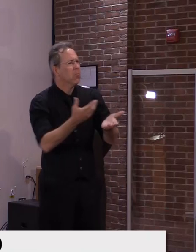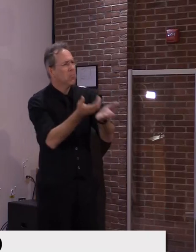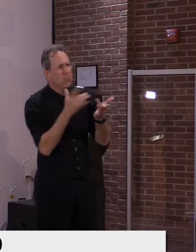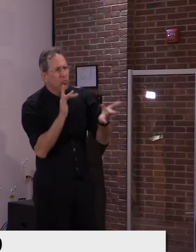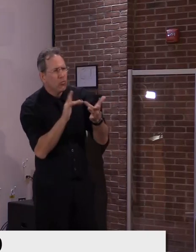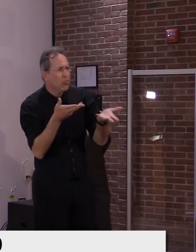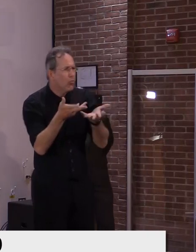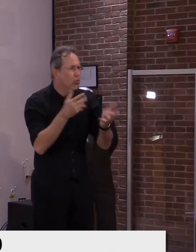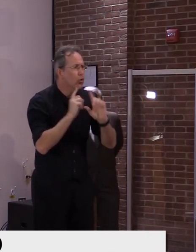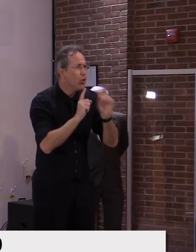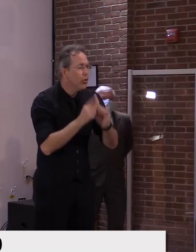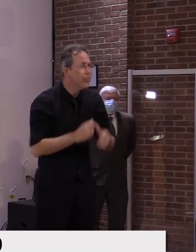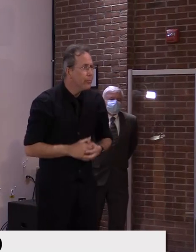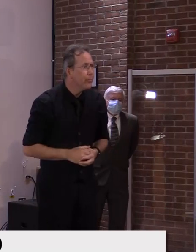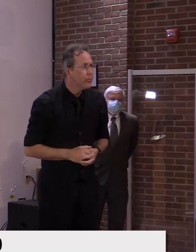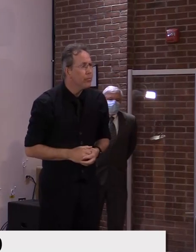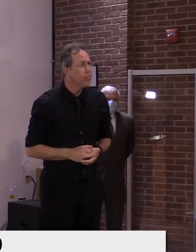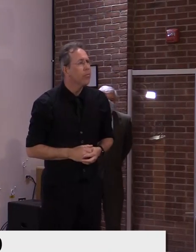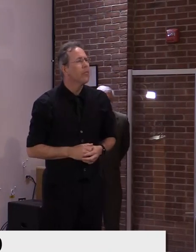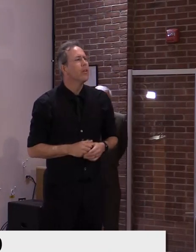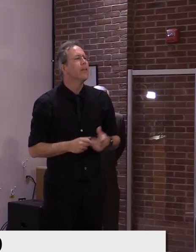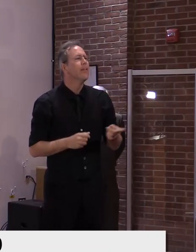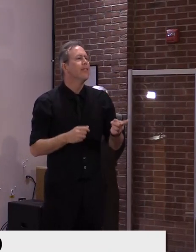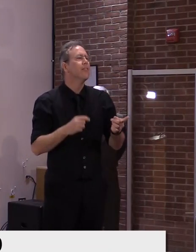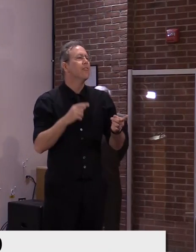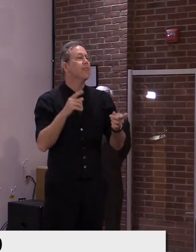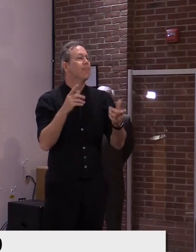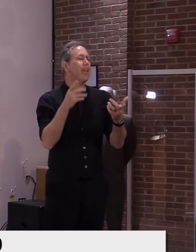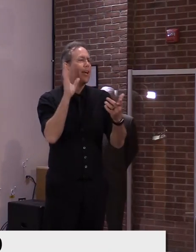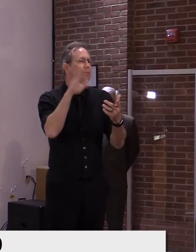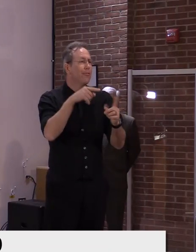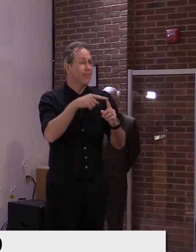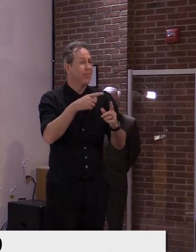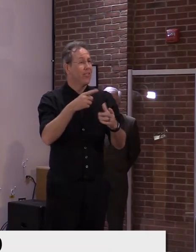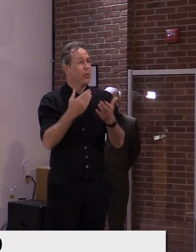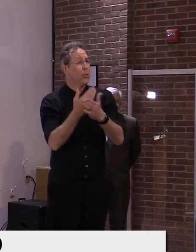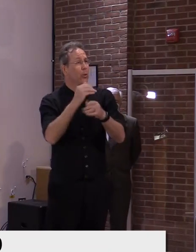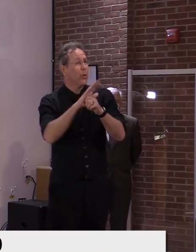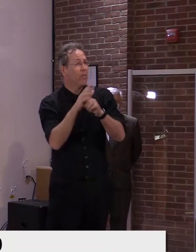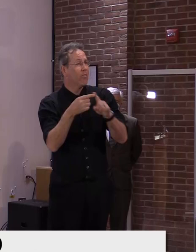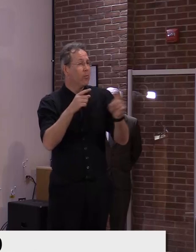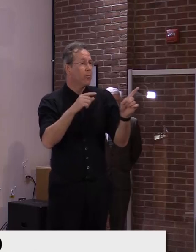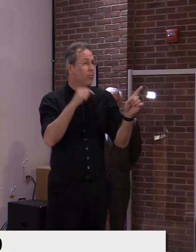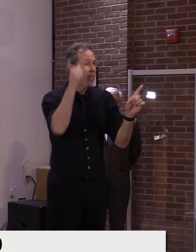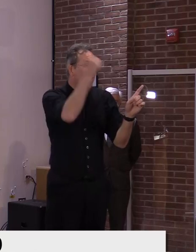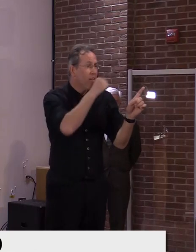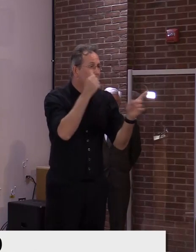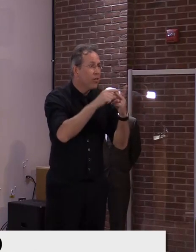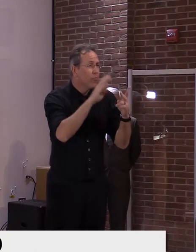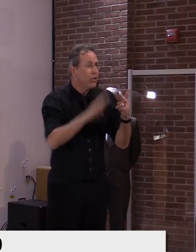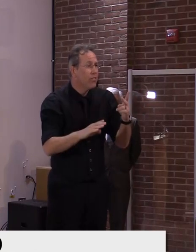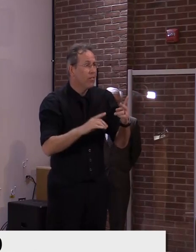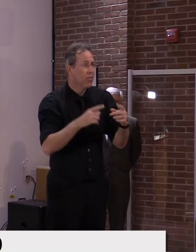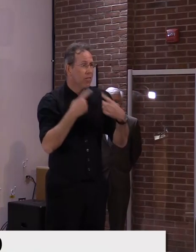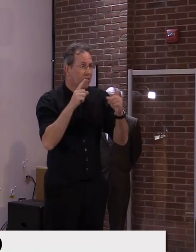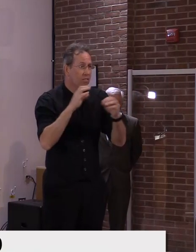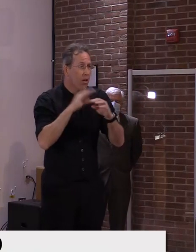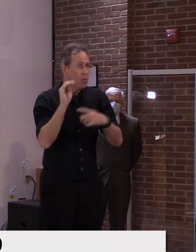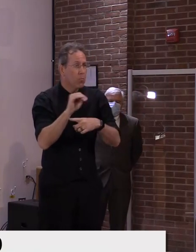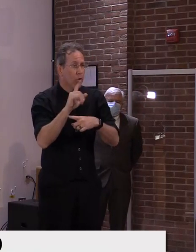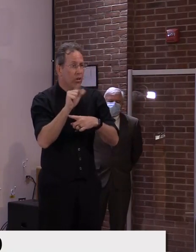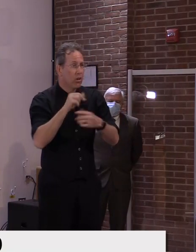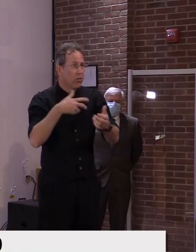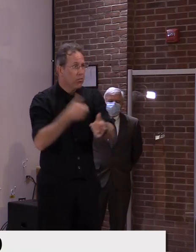much as in the general population, we'll say. So again, we have to look at this with some